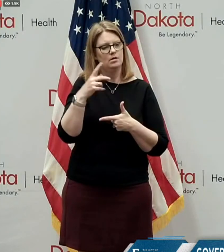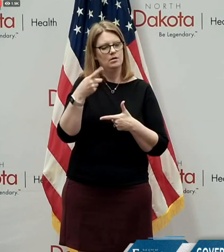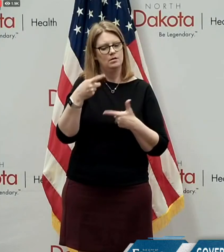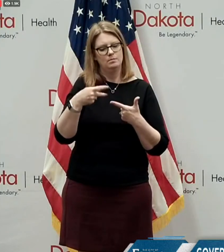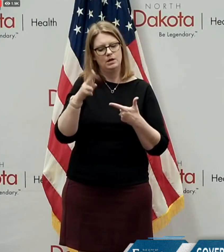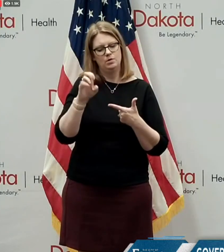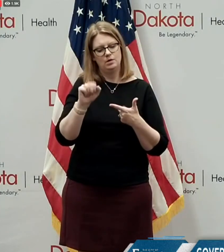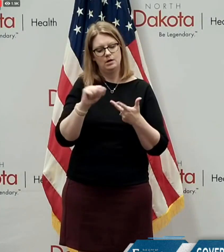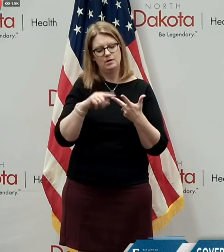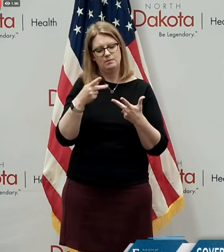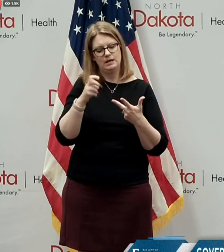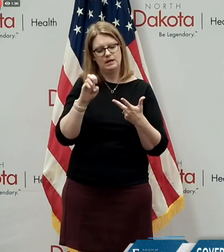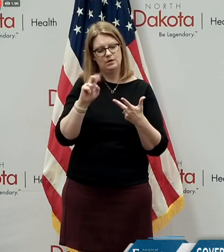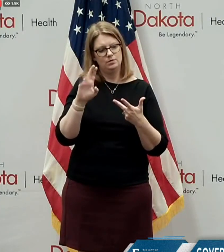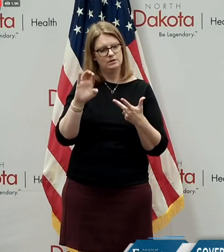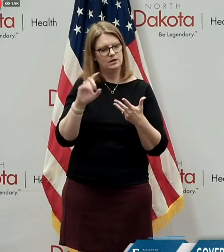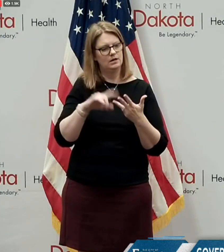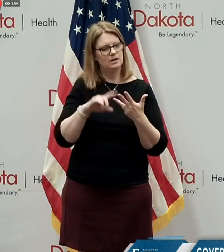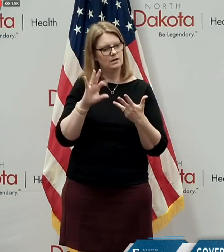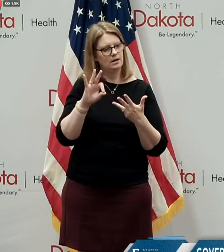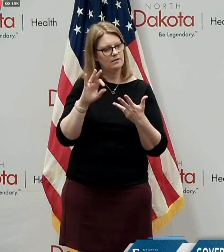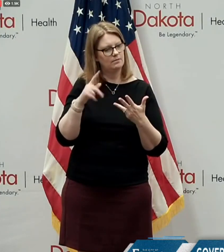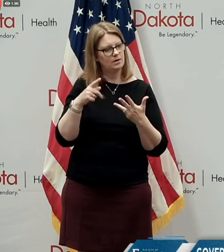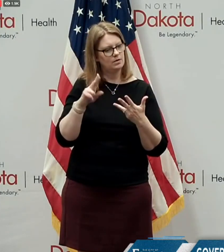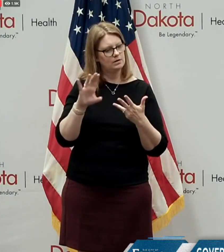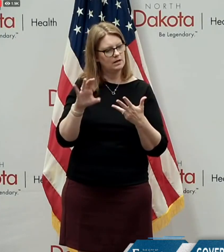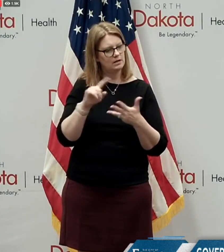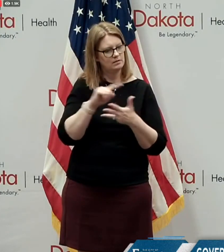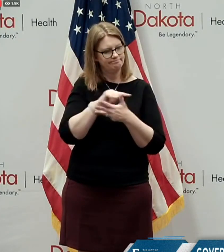the PEUC, and the FPUC, those 4 different programs,